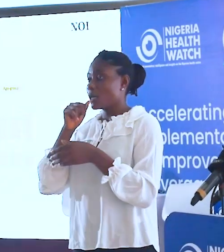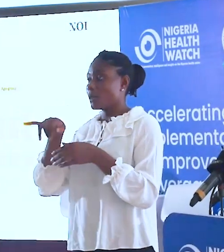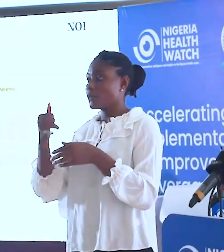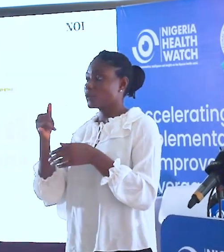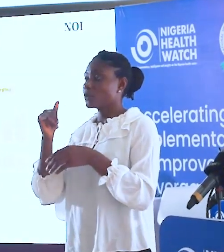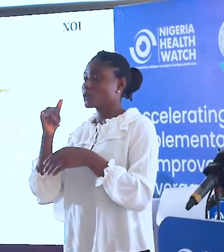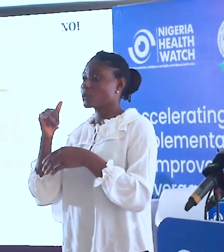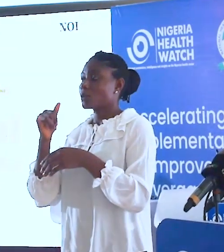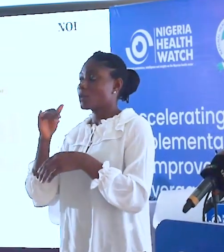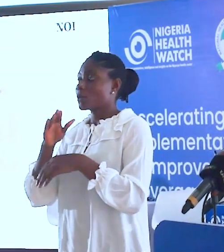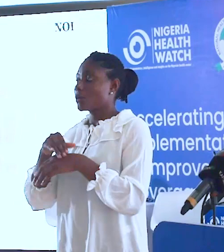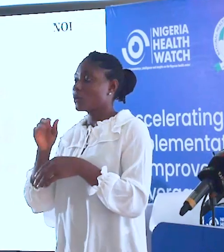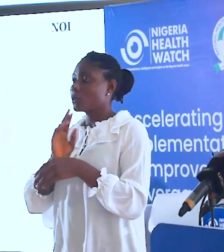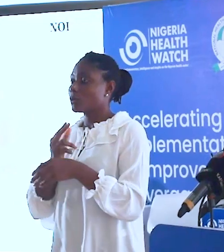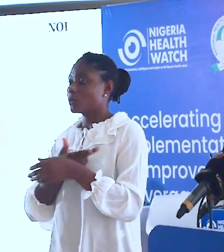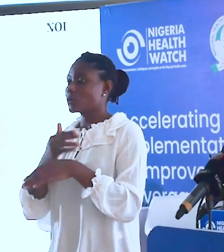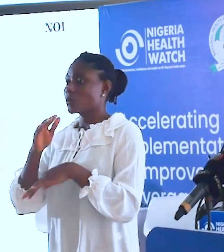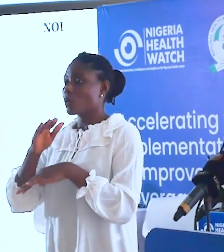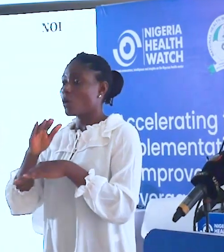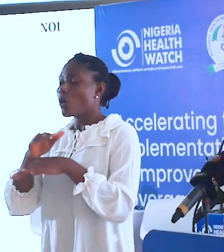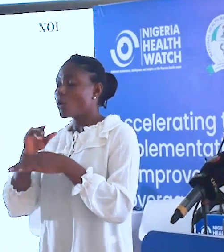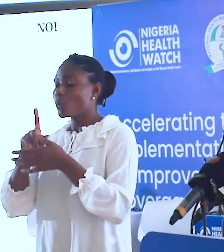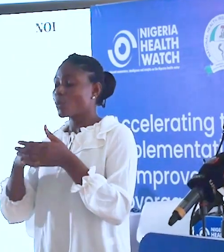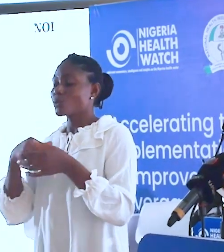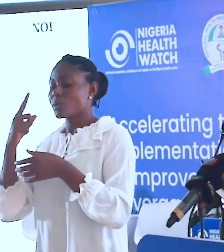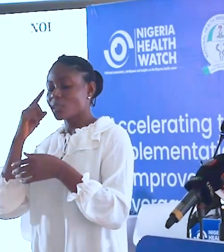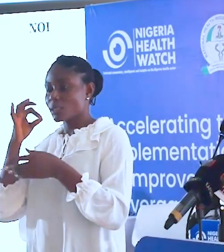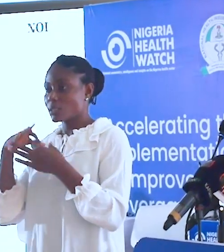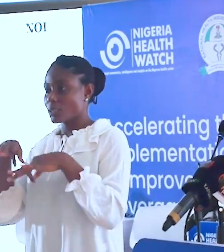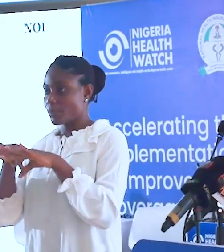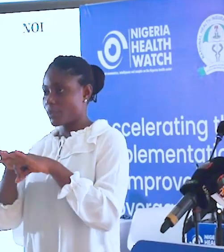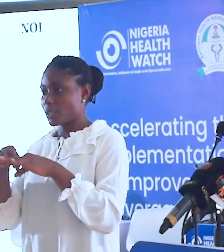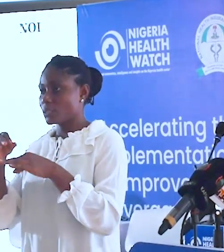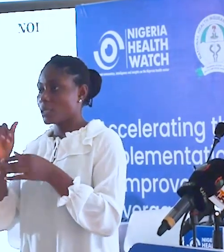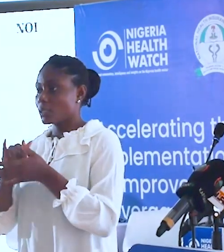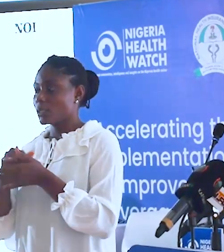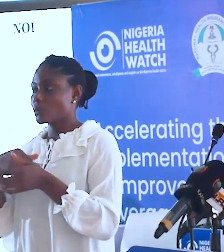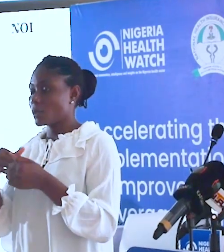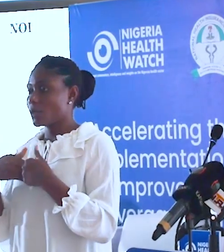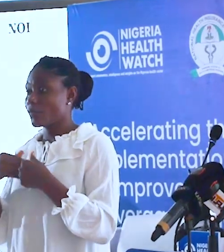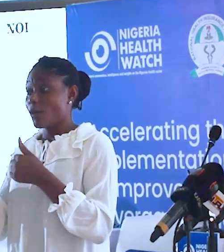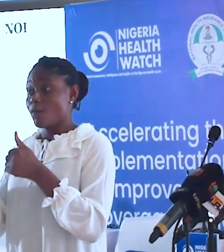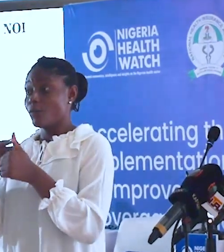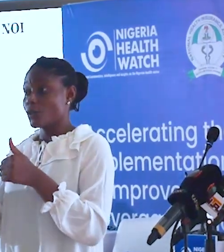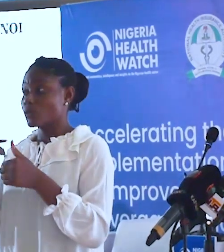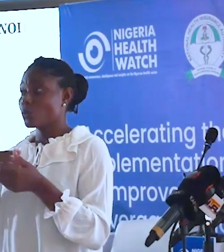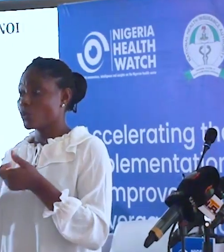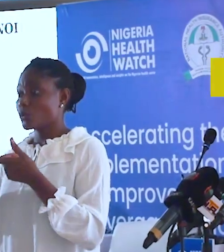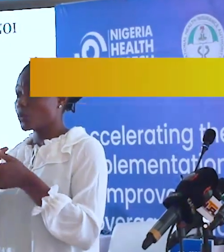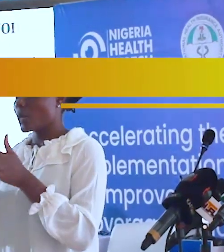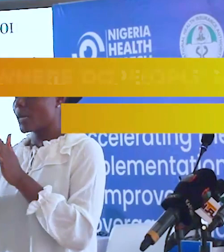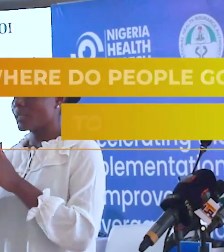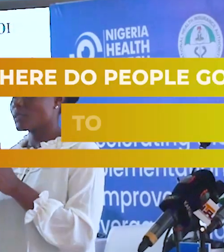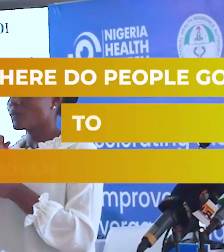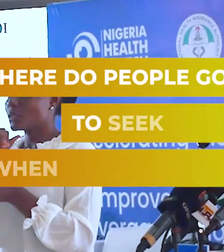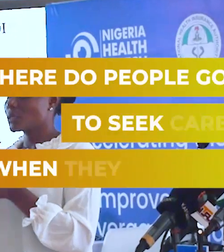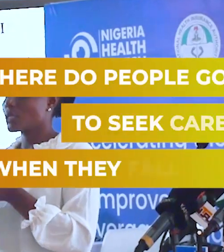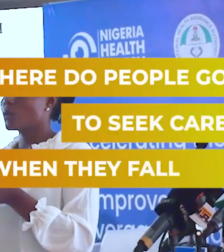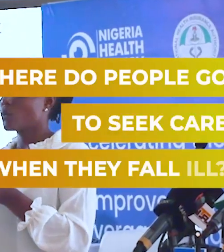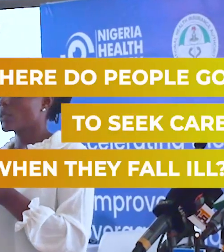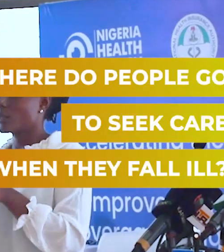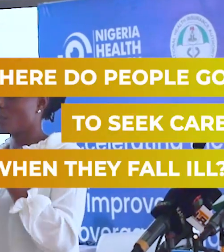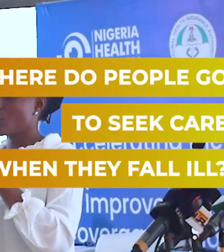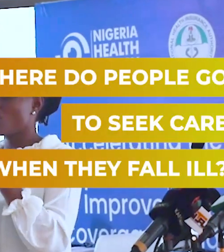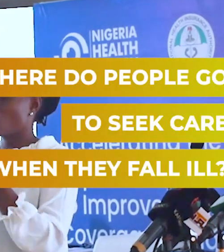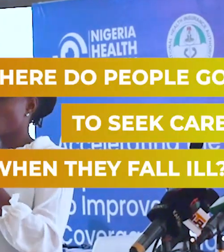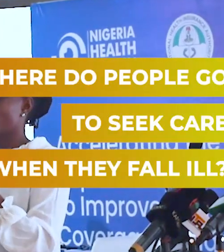pointing out what we think is really important for this conversation that we intend to have here. And the first thing I wanted to establish is, where do people